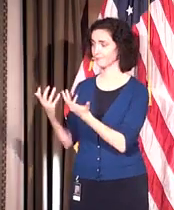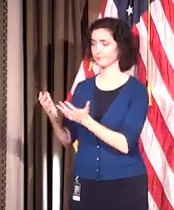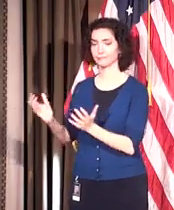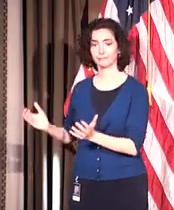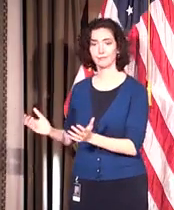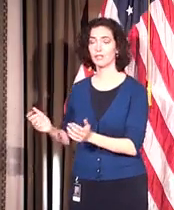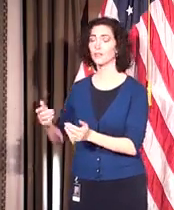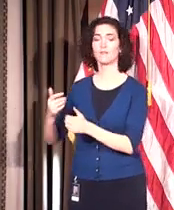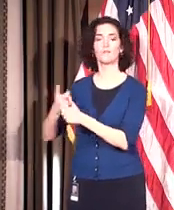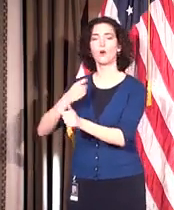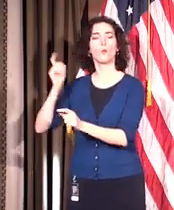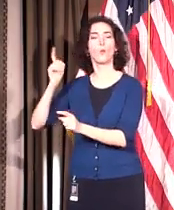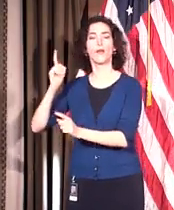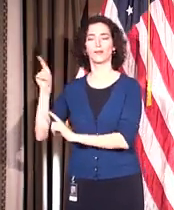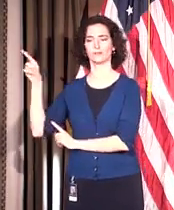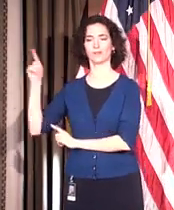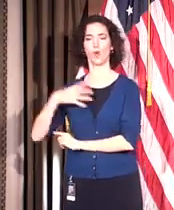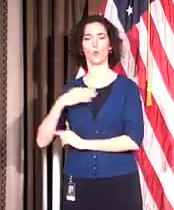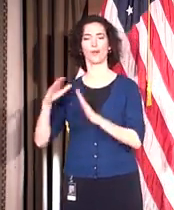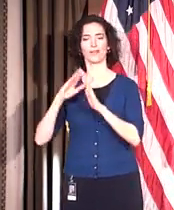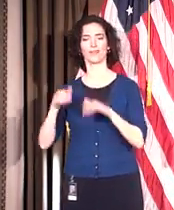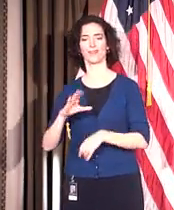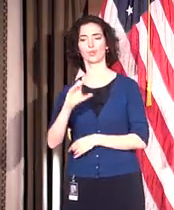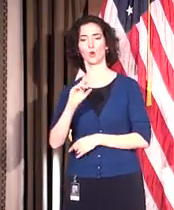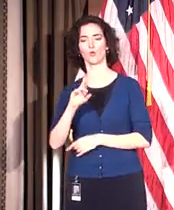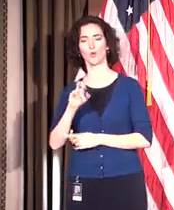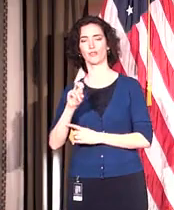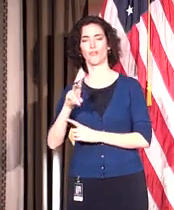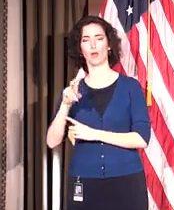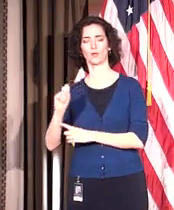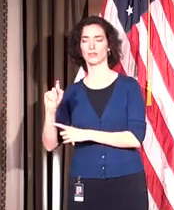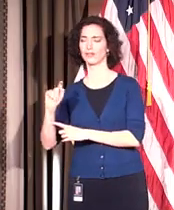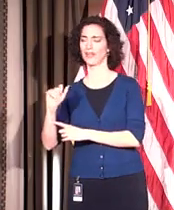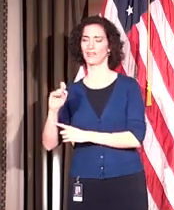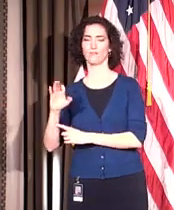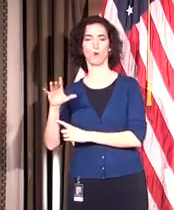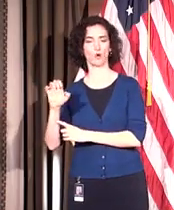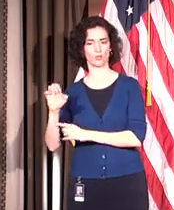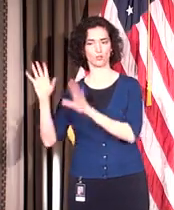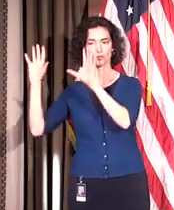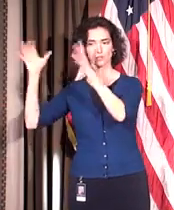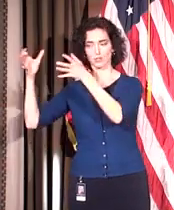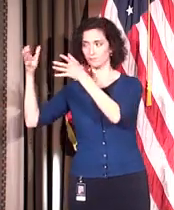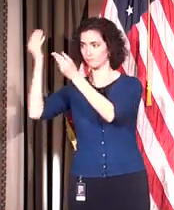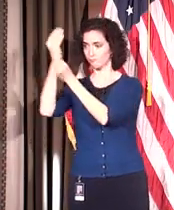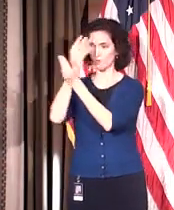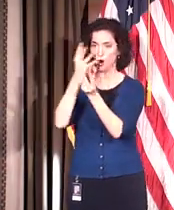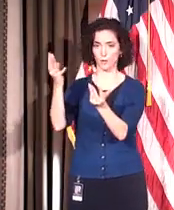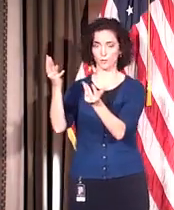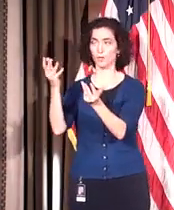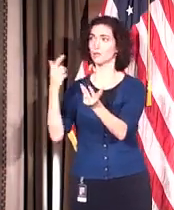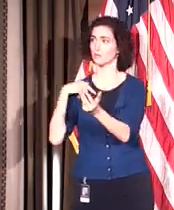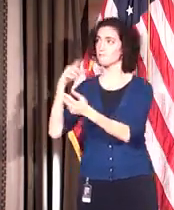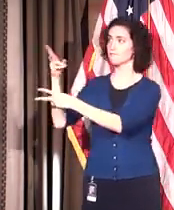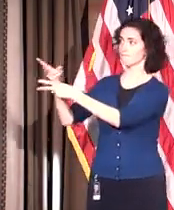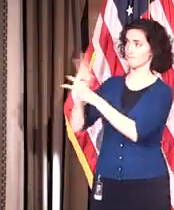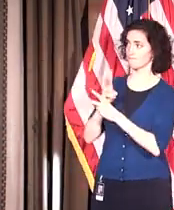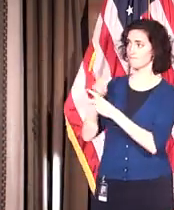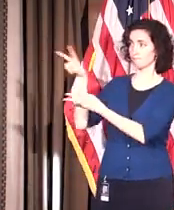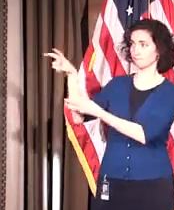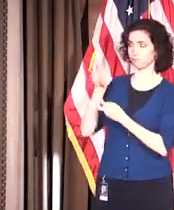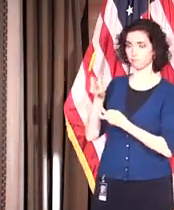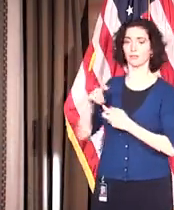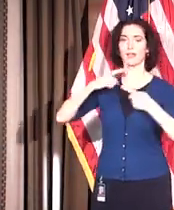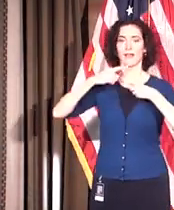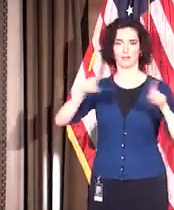the White House Coronavirus Task Force, and obviously were contained in the proclamation at issue.